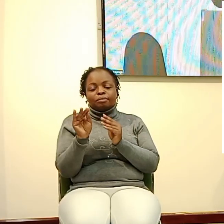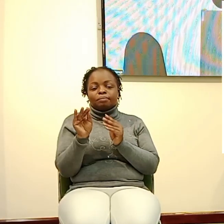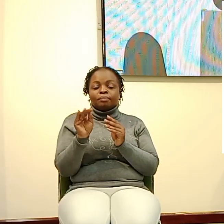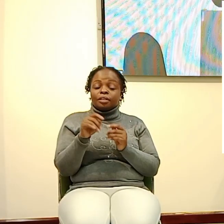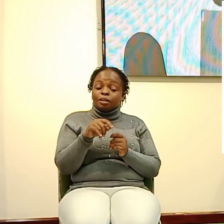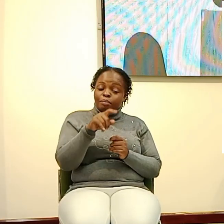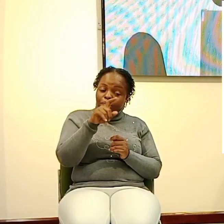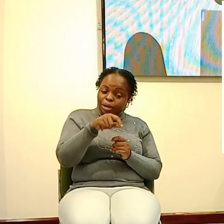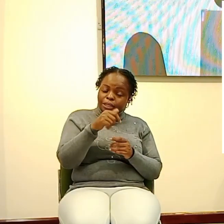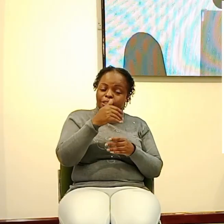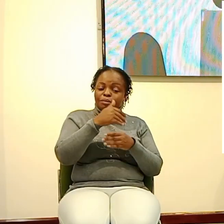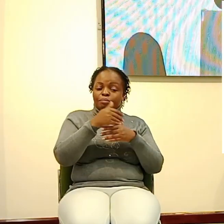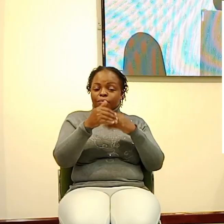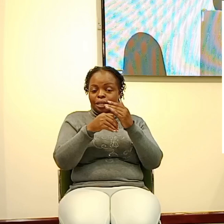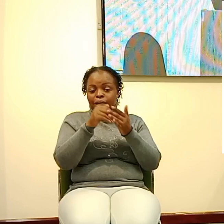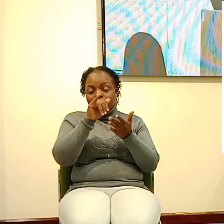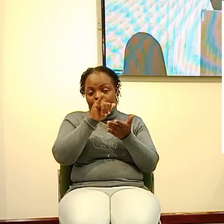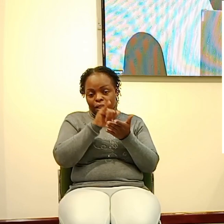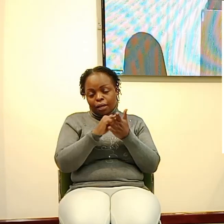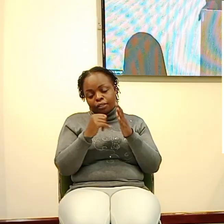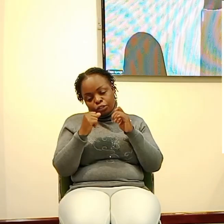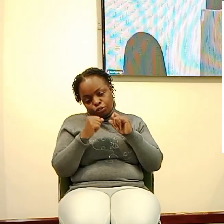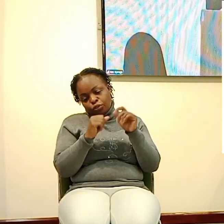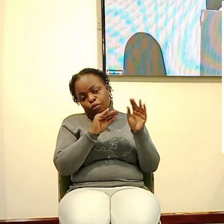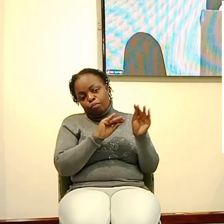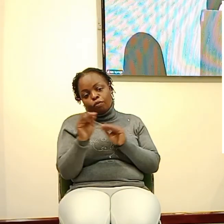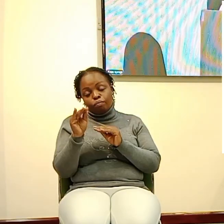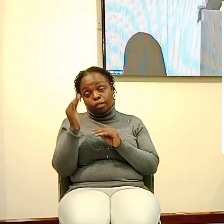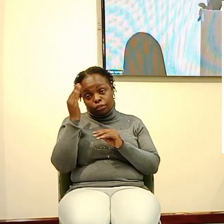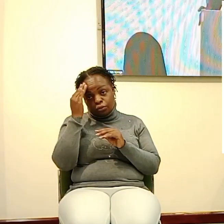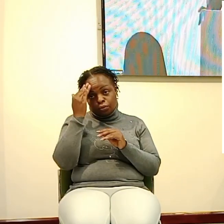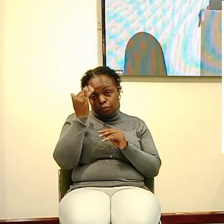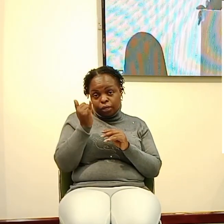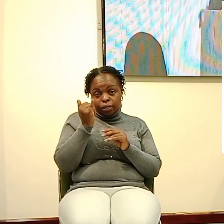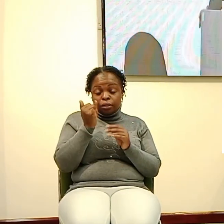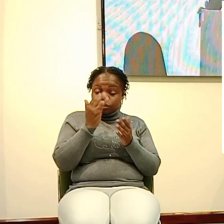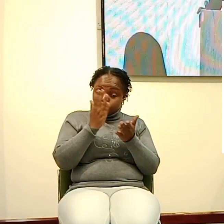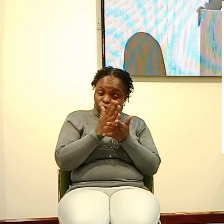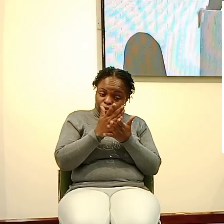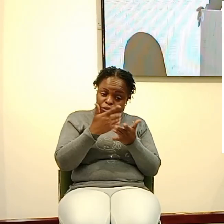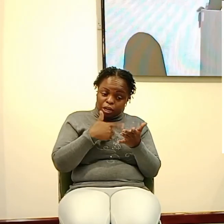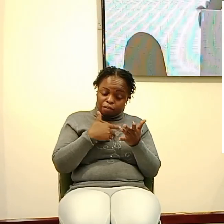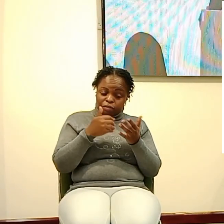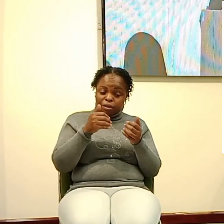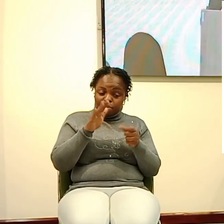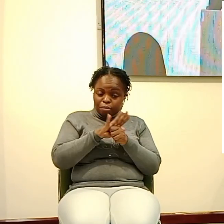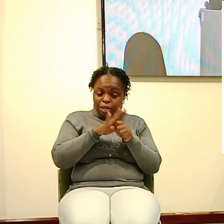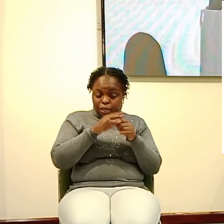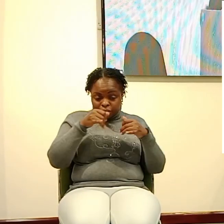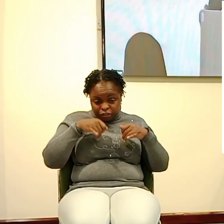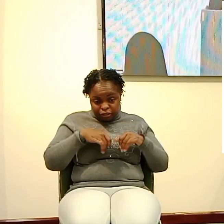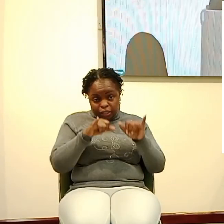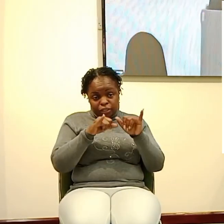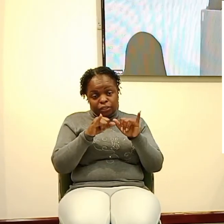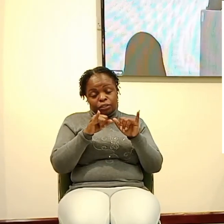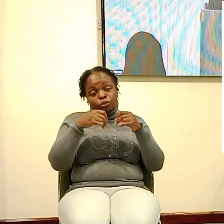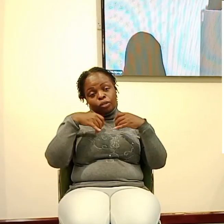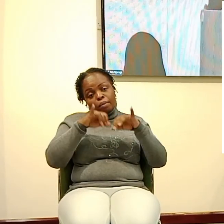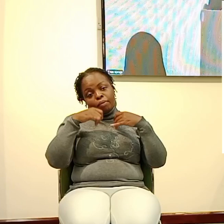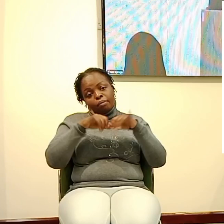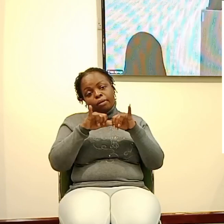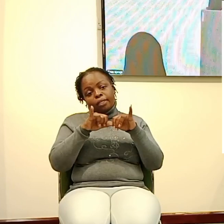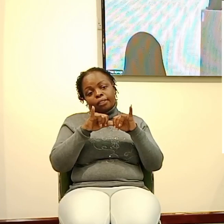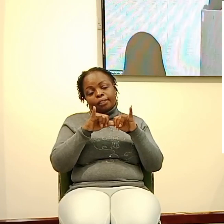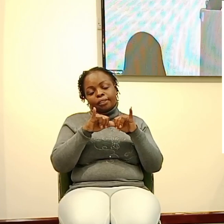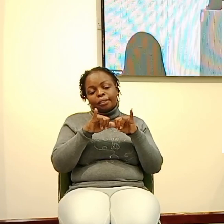We must build that movement. You know why? Because in as much as there have been many efforts to implement the 2/3 gender